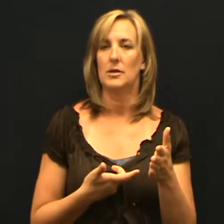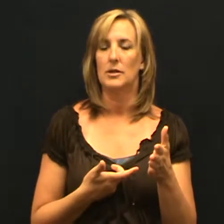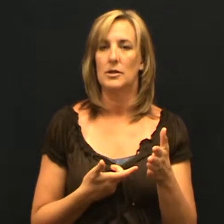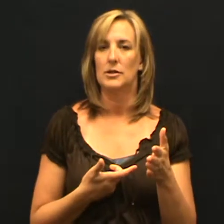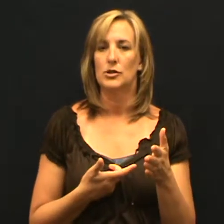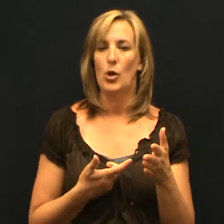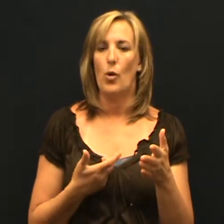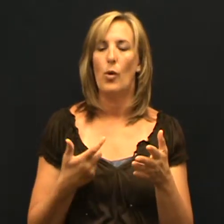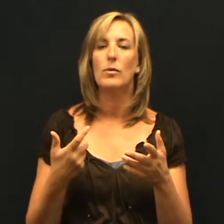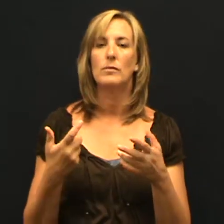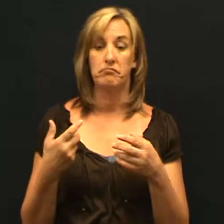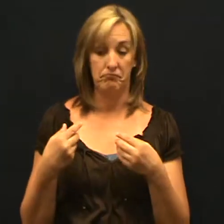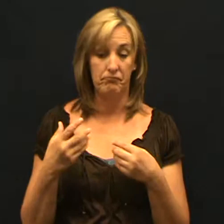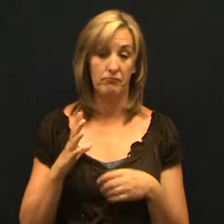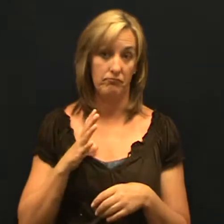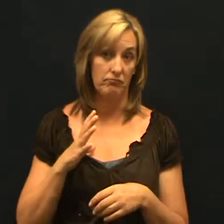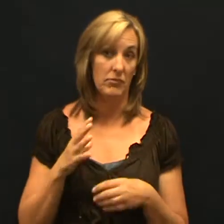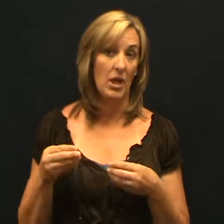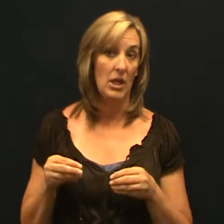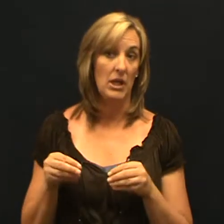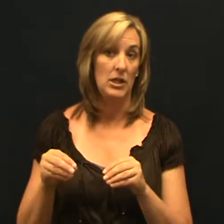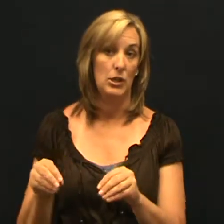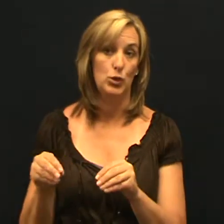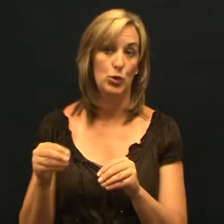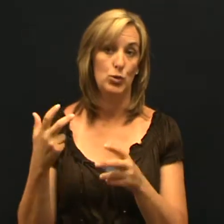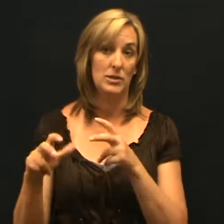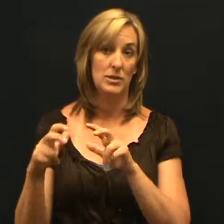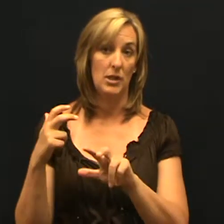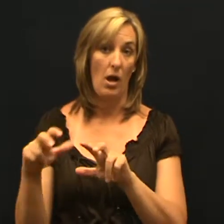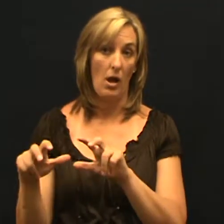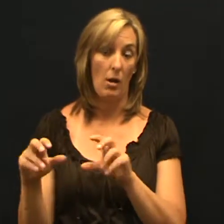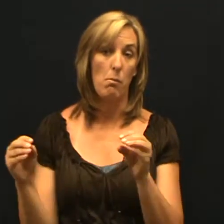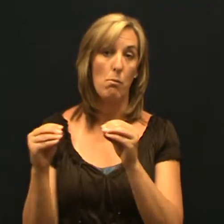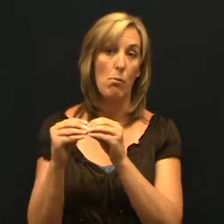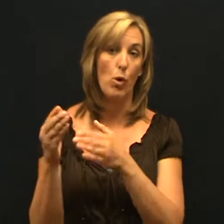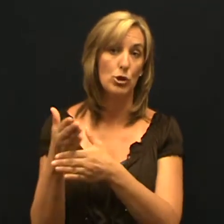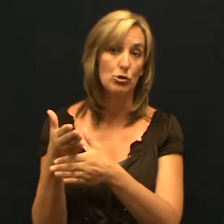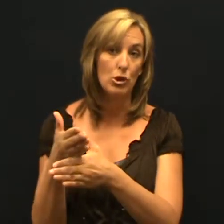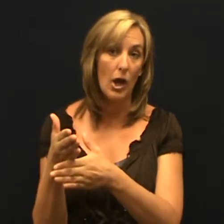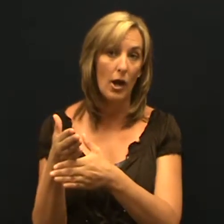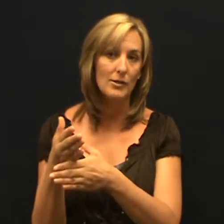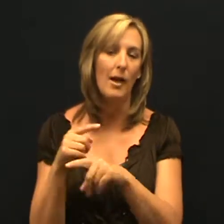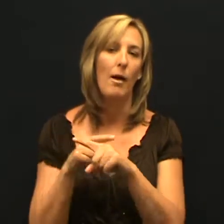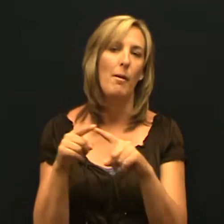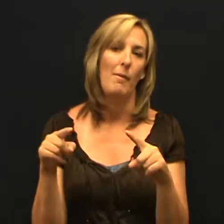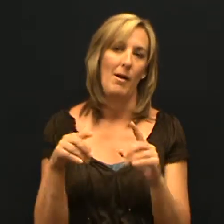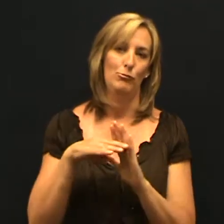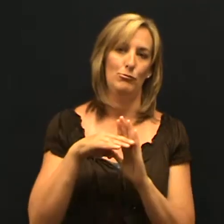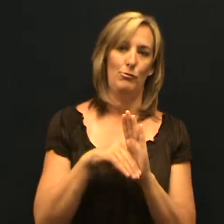so you have more shares of stock, but the same market value of the company overall. So